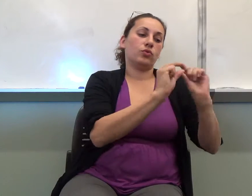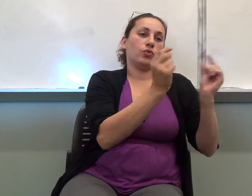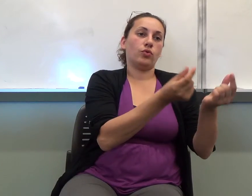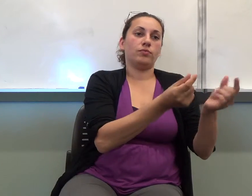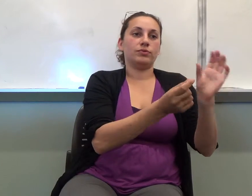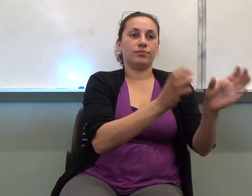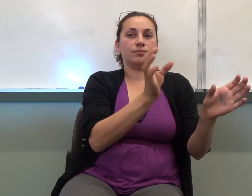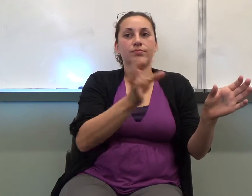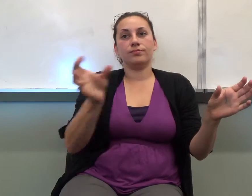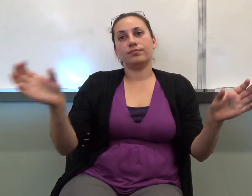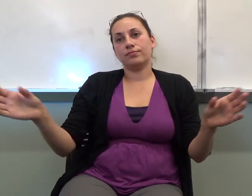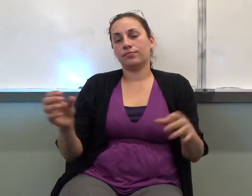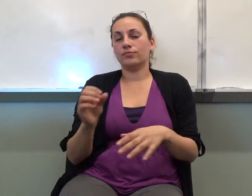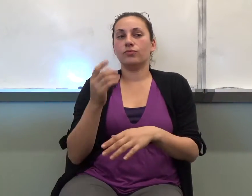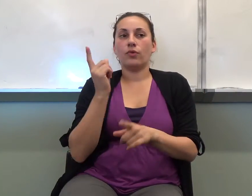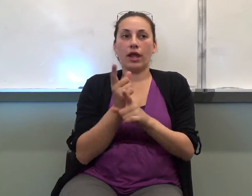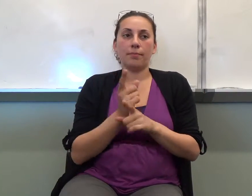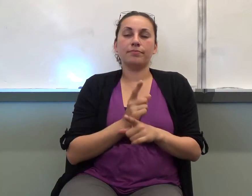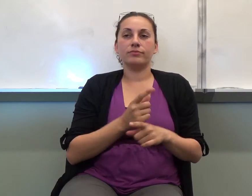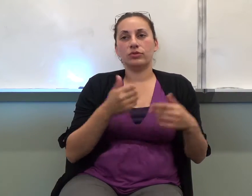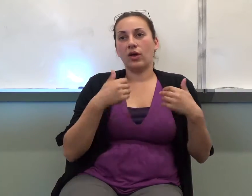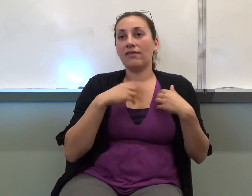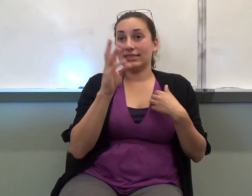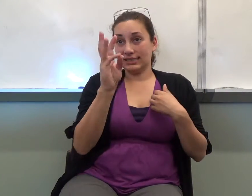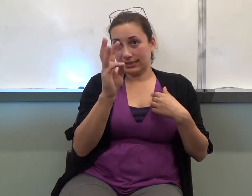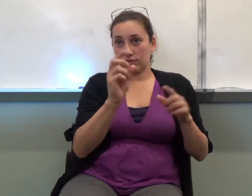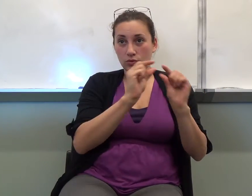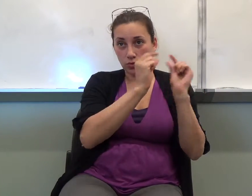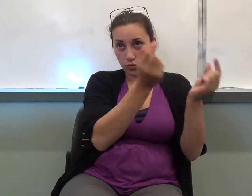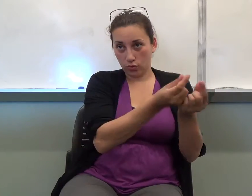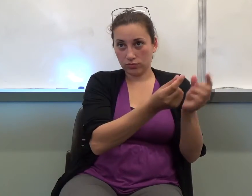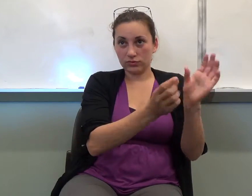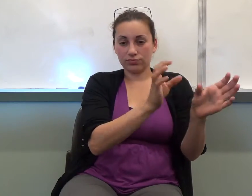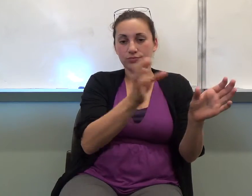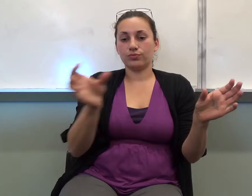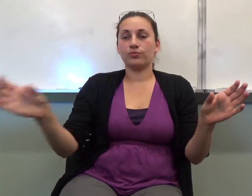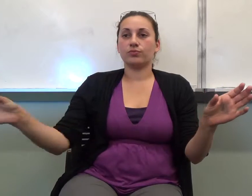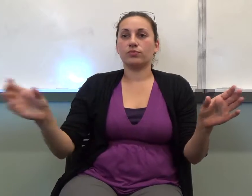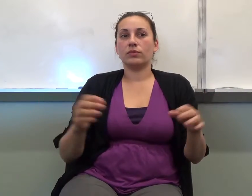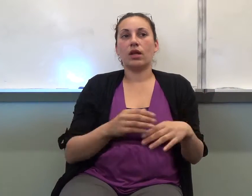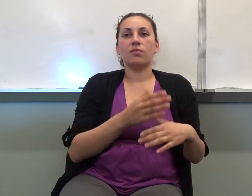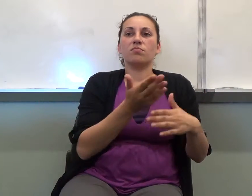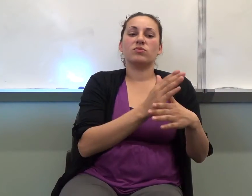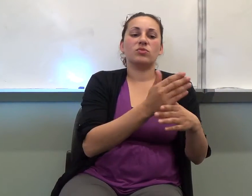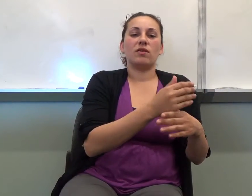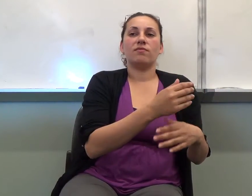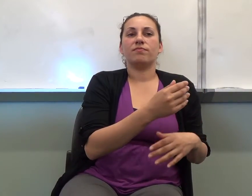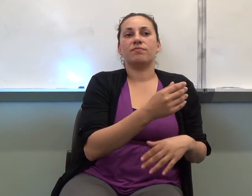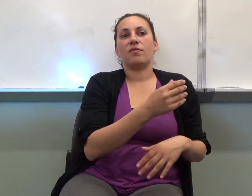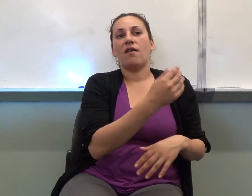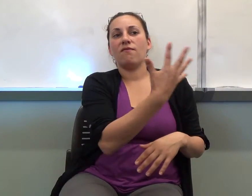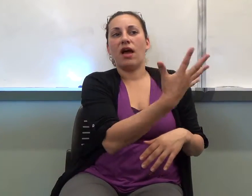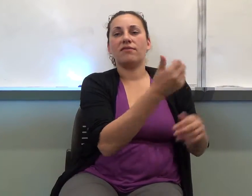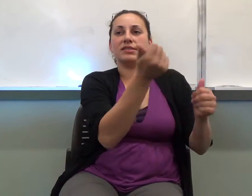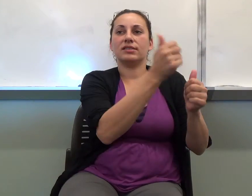rules. You've got 6 of them there, that fits in the space between 5 and 10, no overlapping, each one equal size.